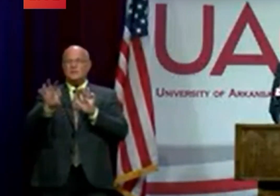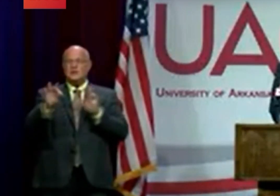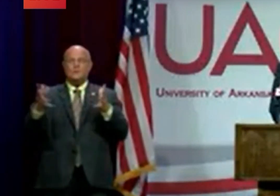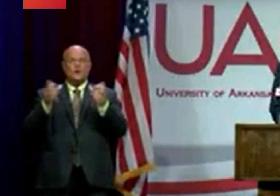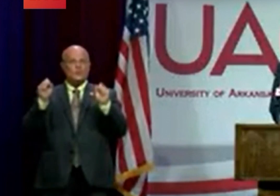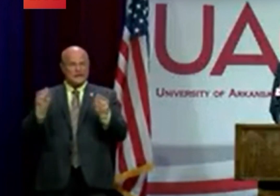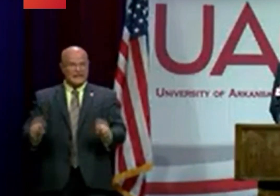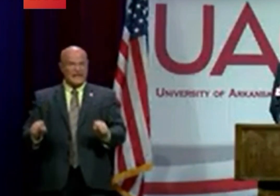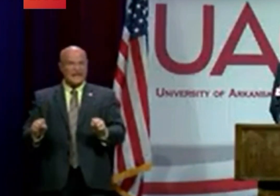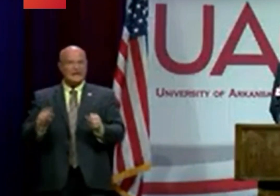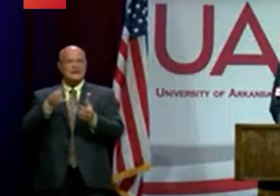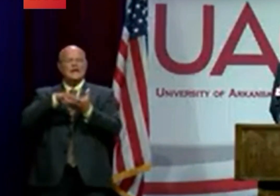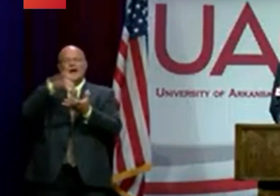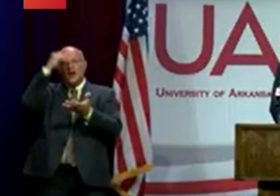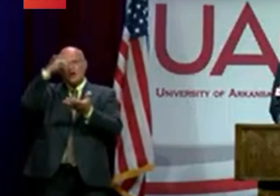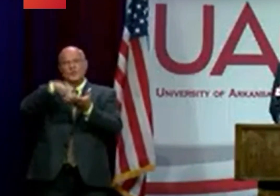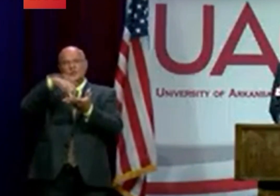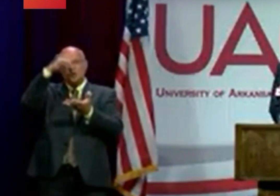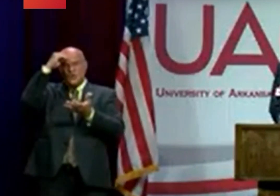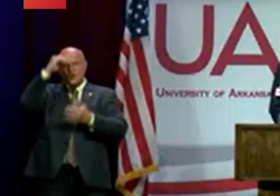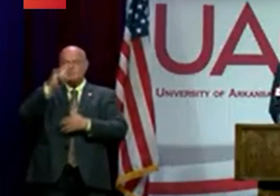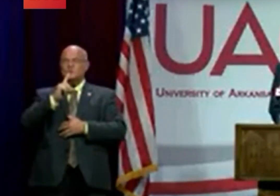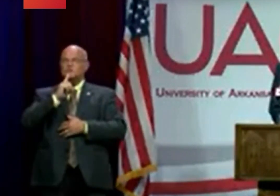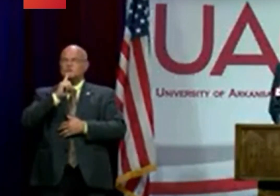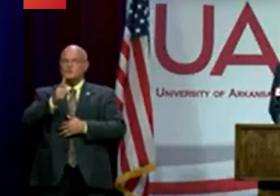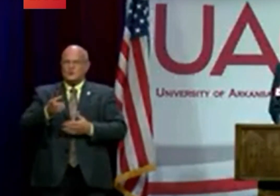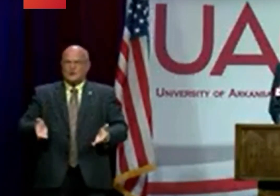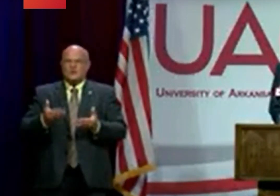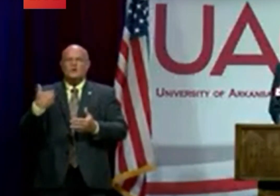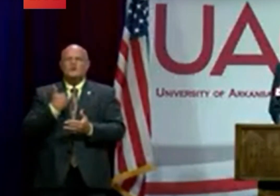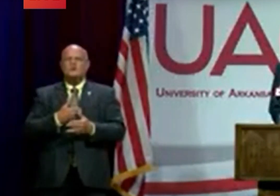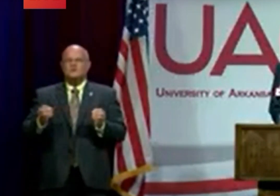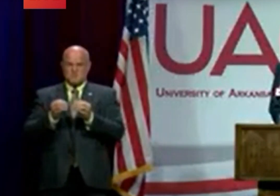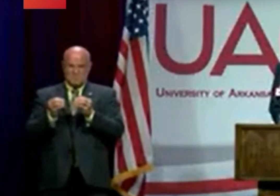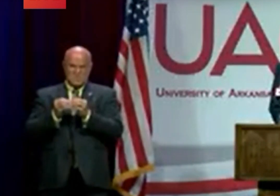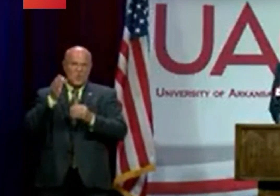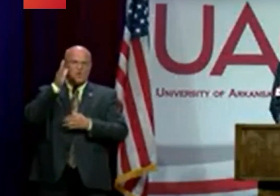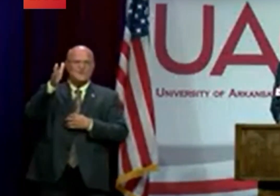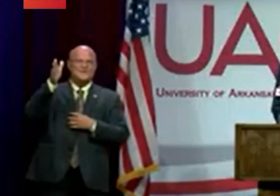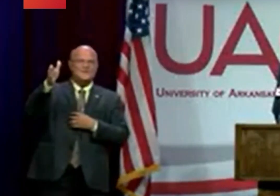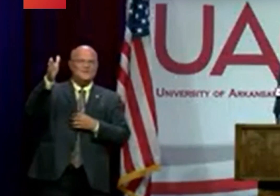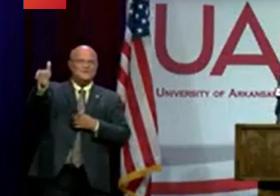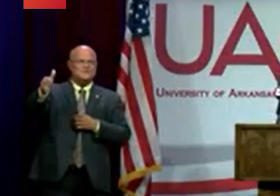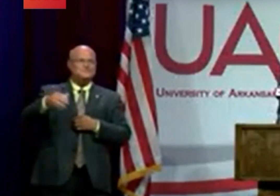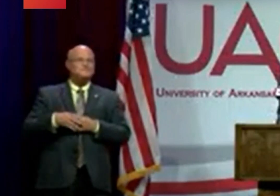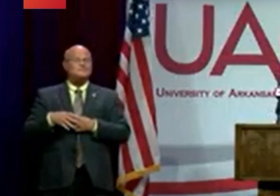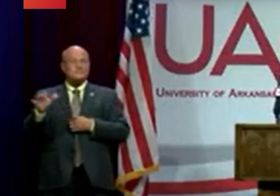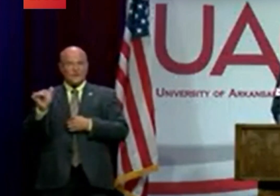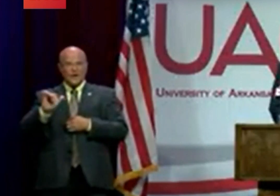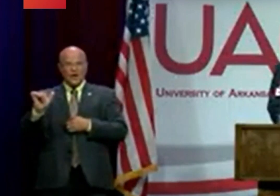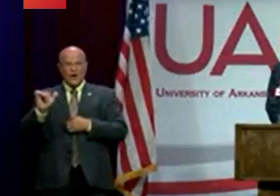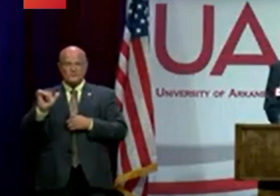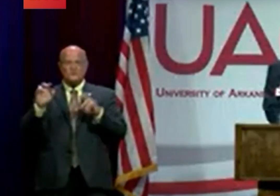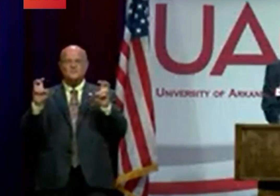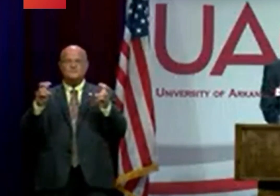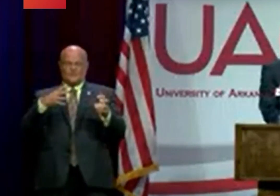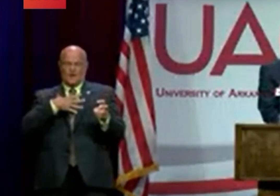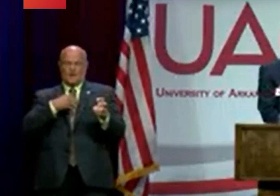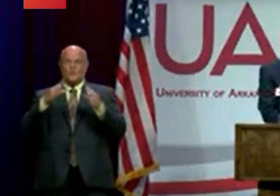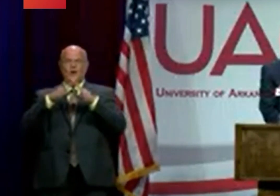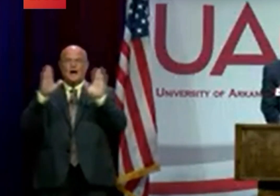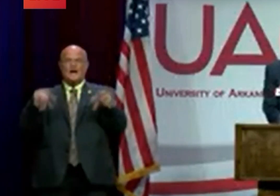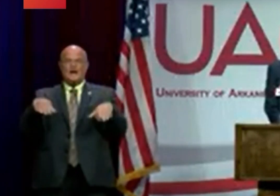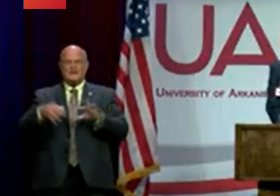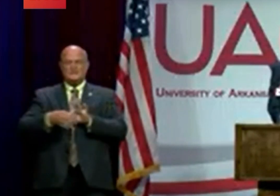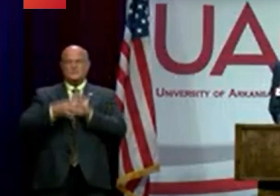from there, learn from it, but it certainly encourages us to do more in the future. Also, the White House released their